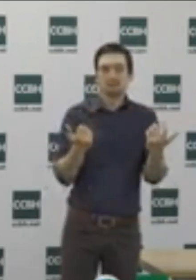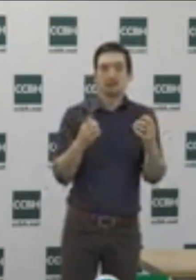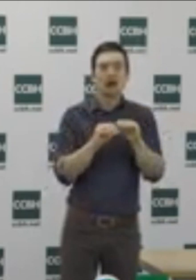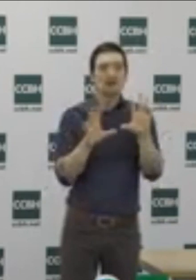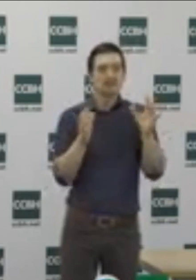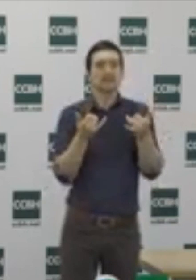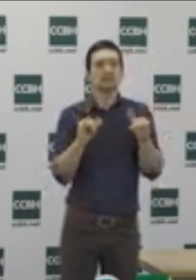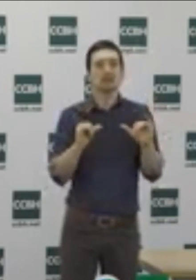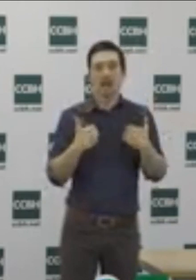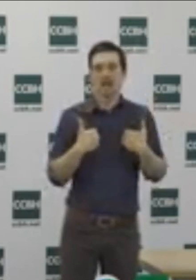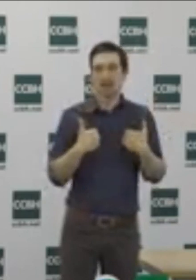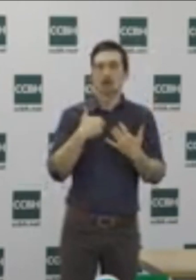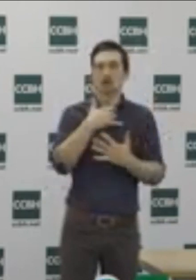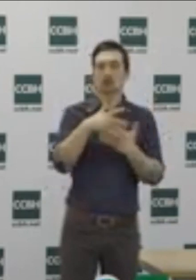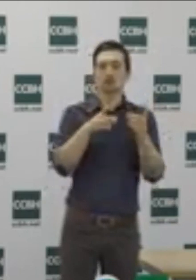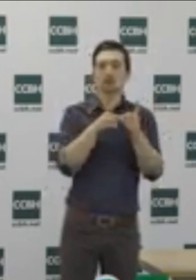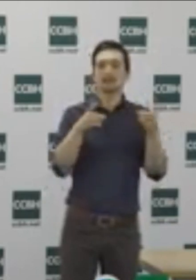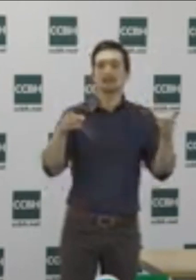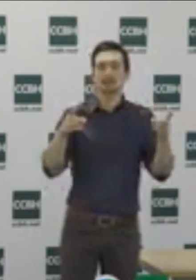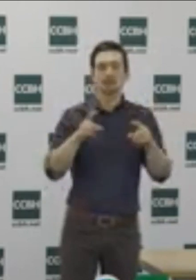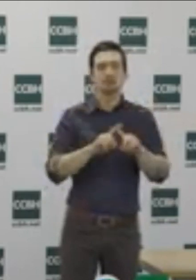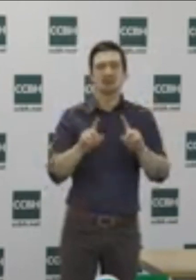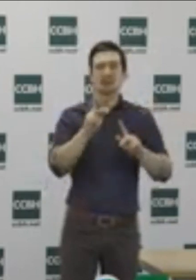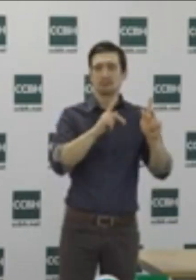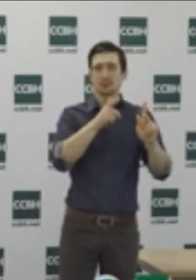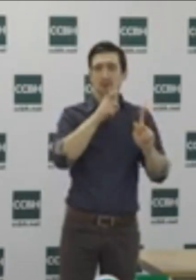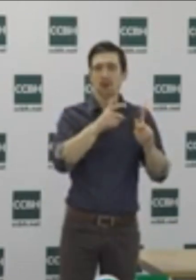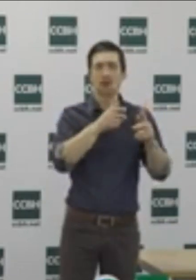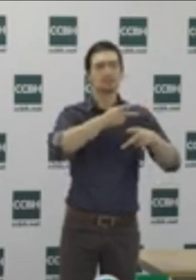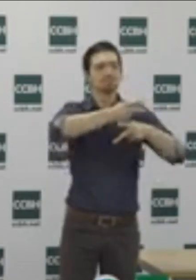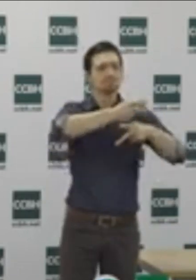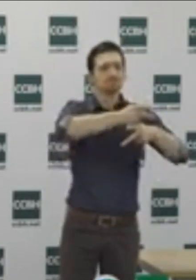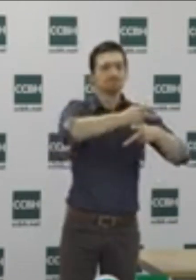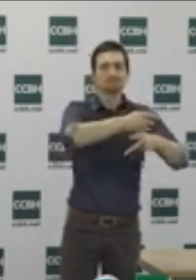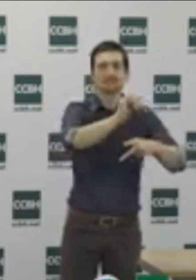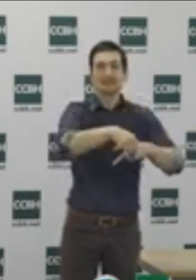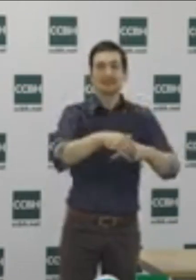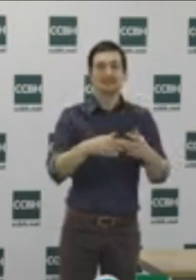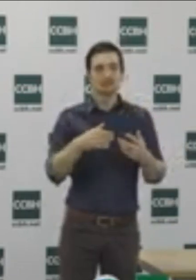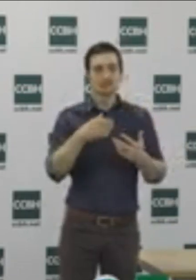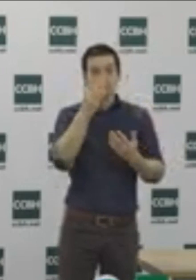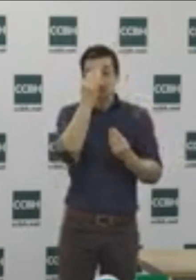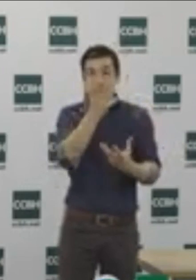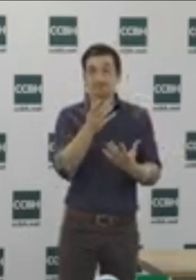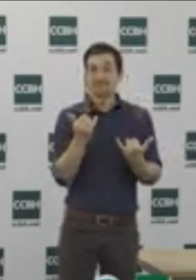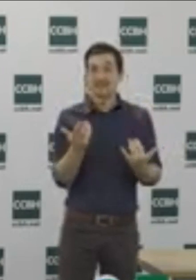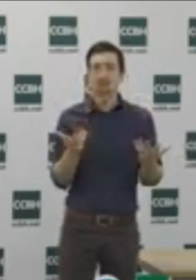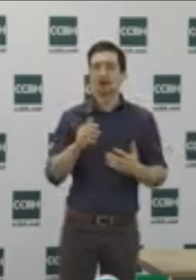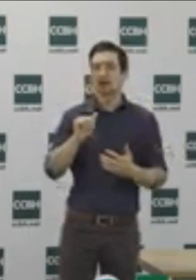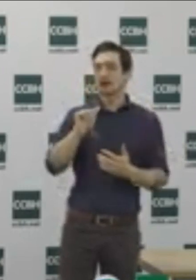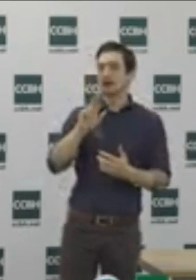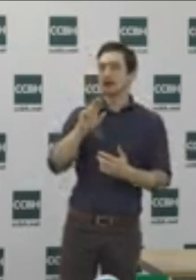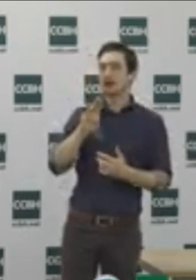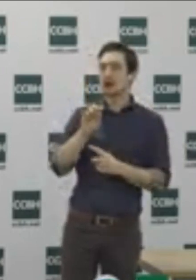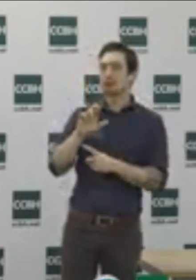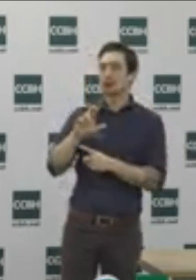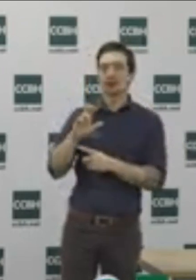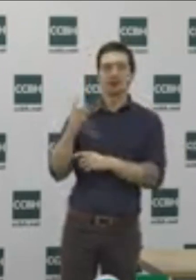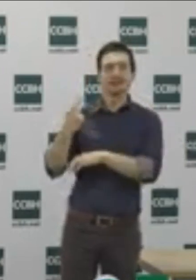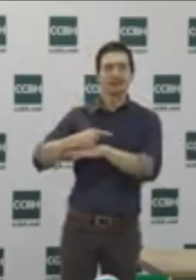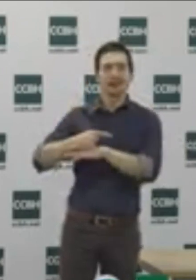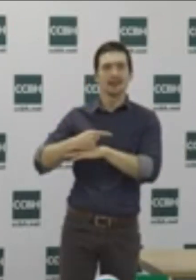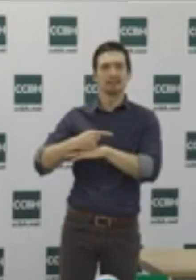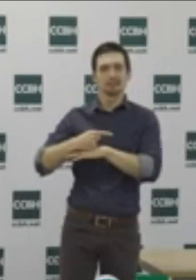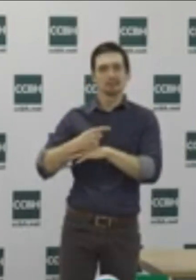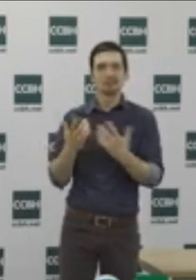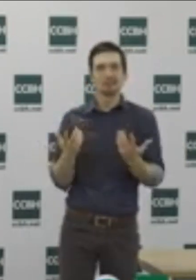other. But I think the folks who are maintaining all of that, and this is Arbor Day here. It's celebrated differently in other parts of the